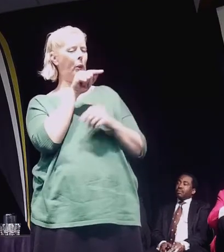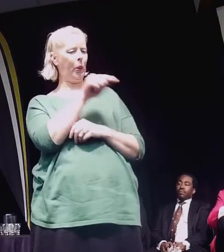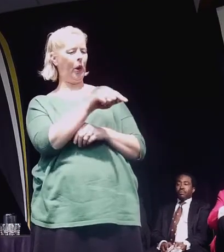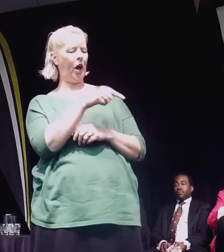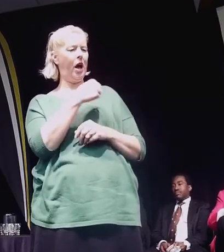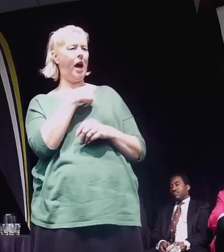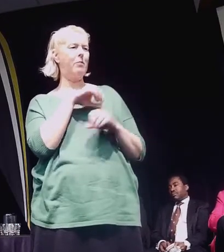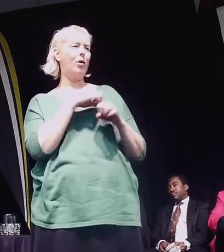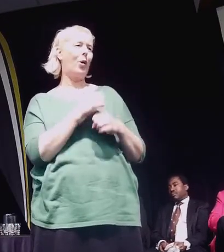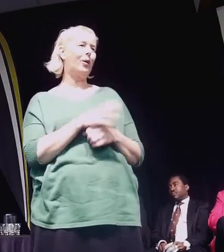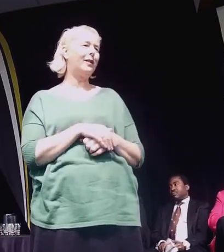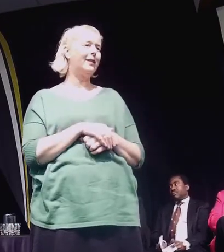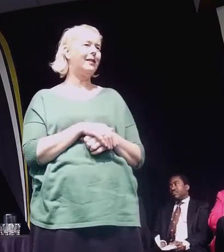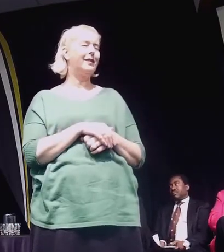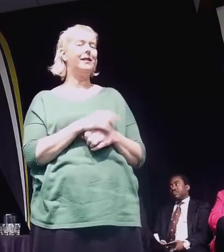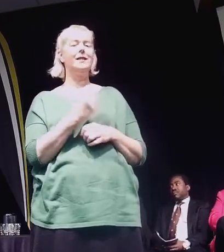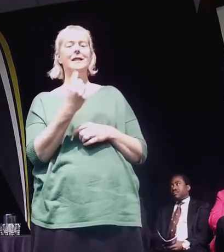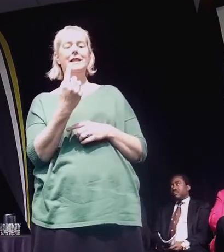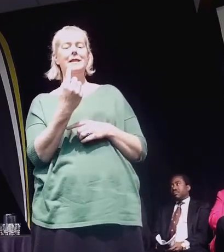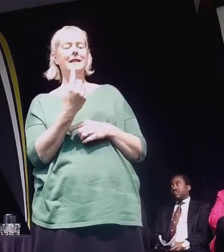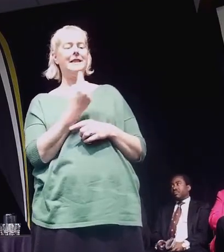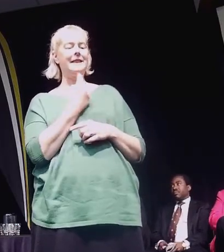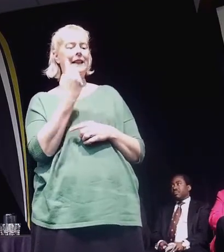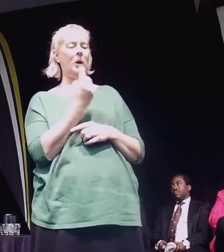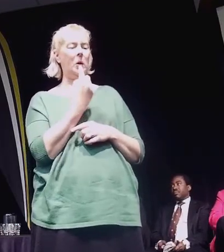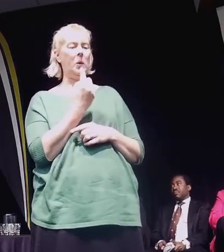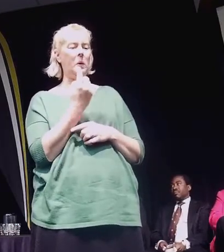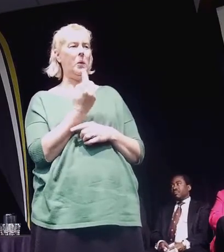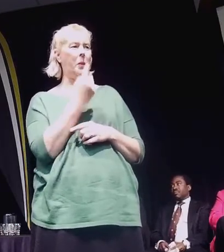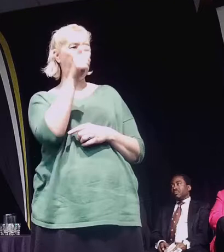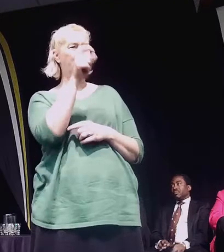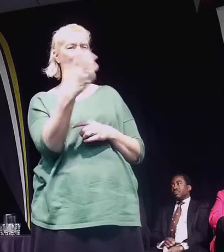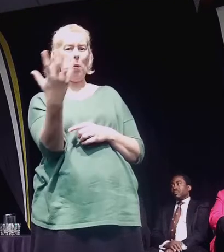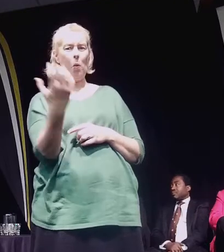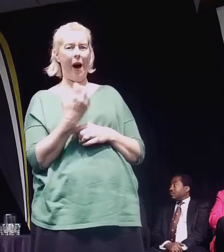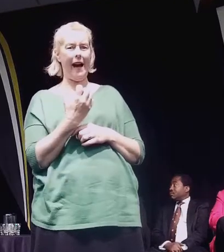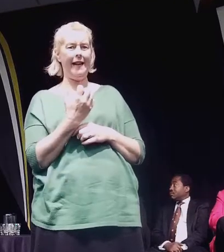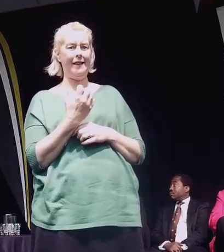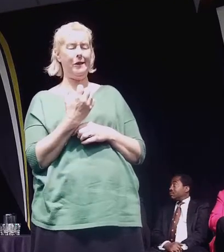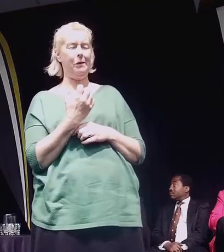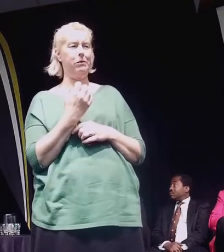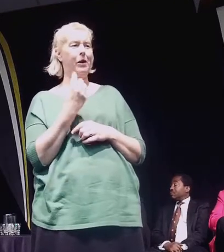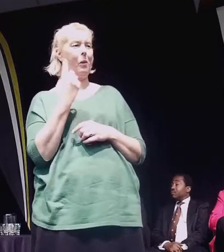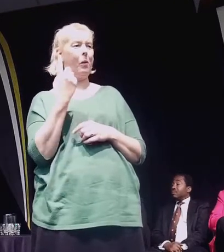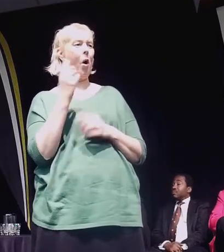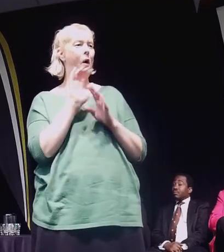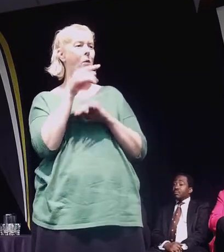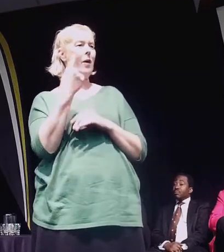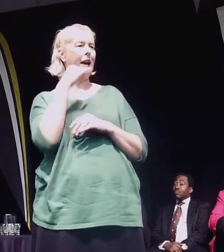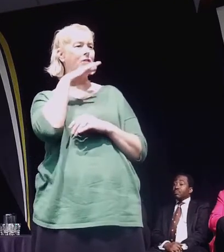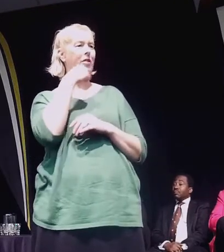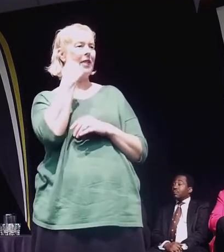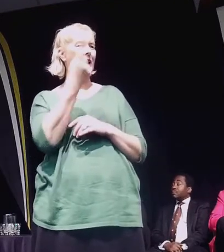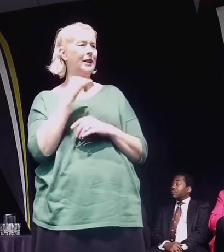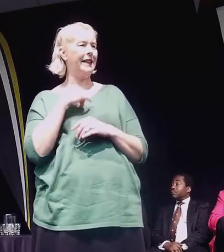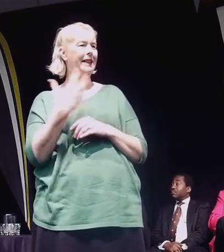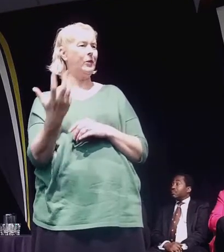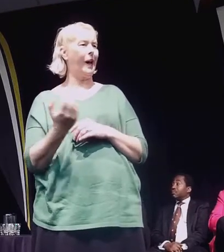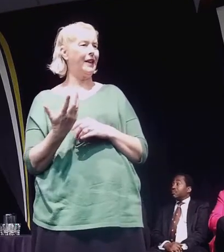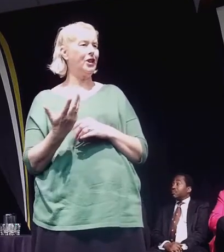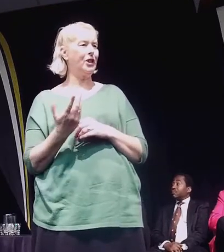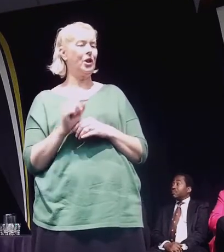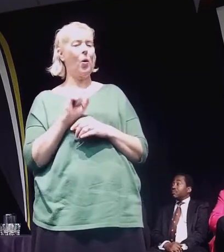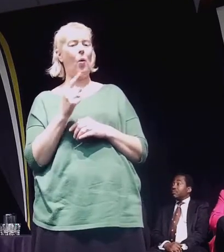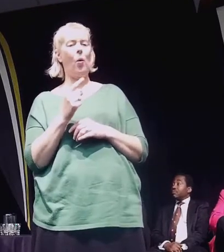meet the criteria, and if you're a couple, it's 180. And I thought that Kiwi Built was meant to be for